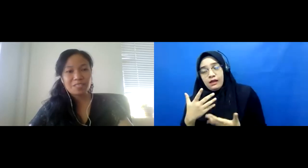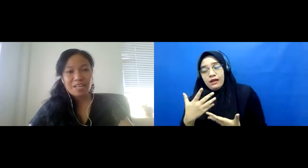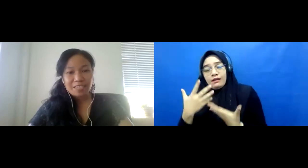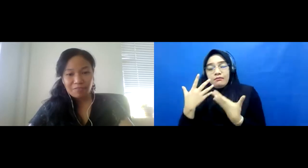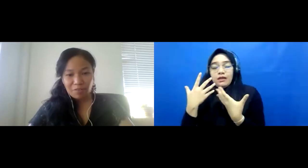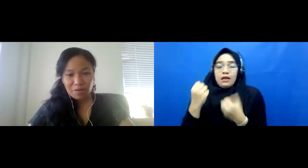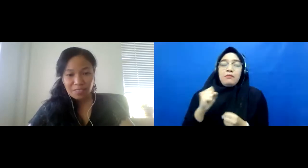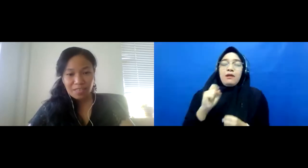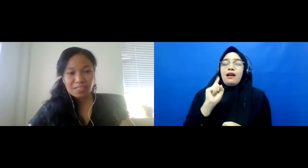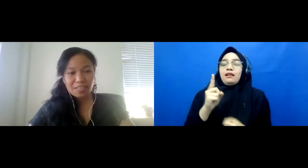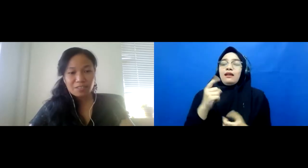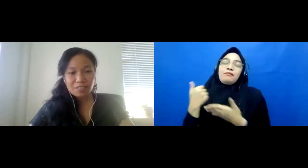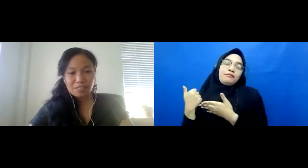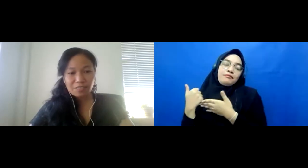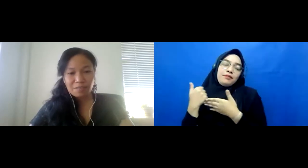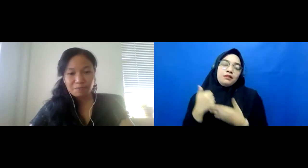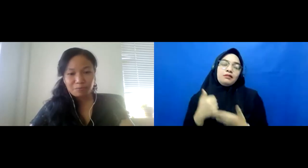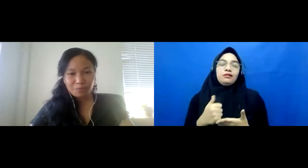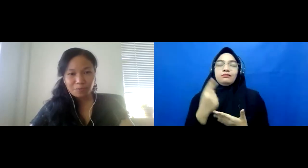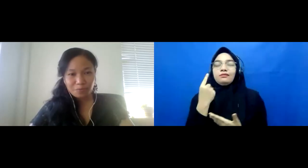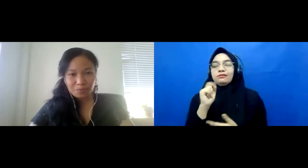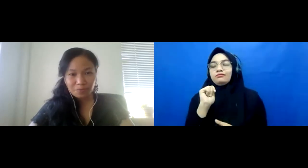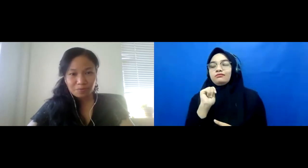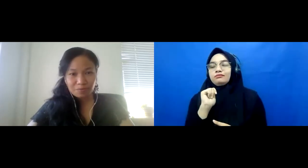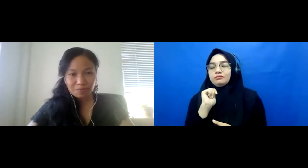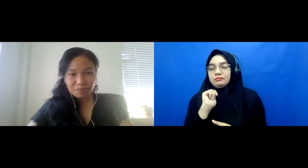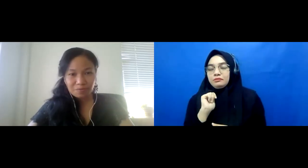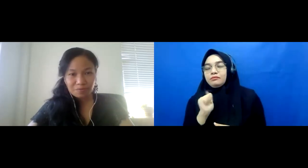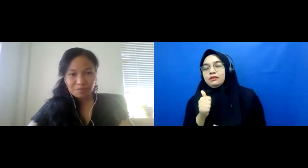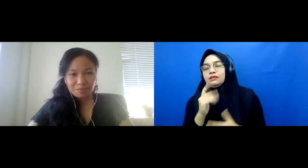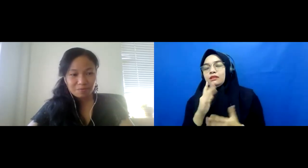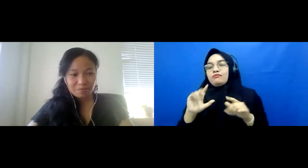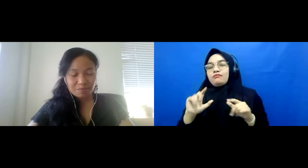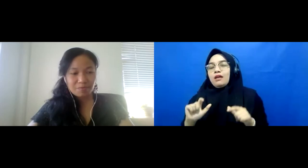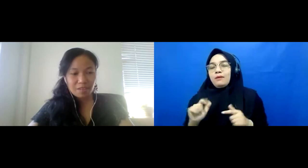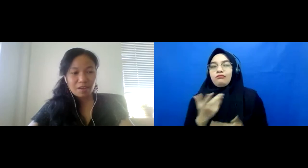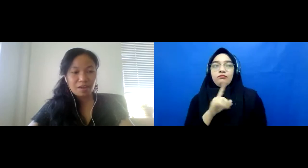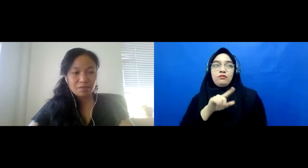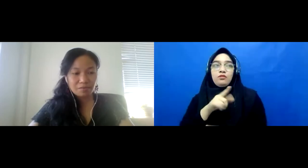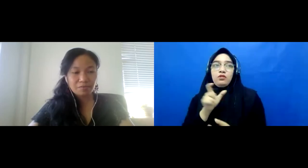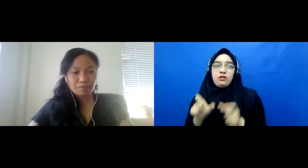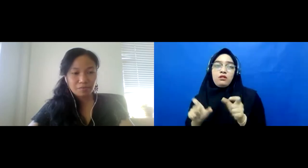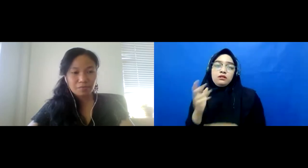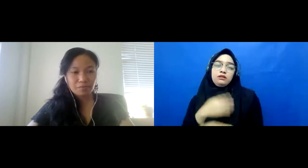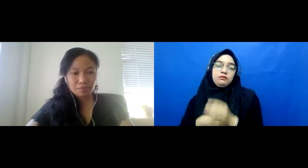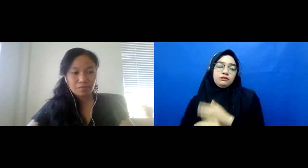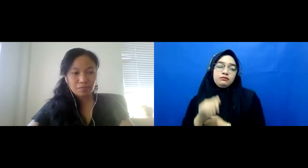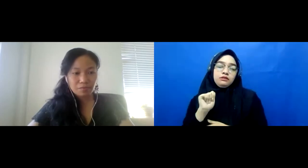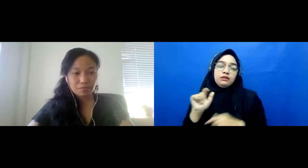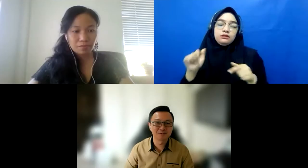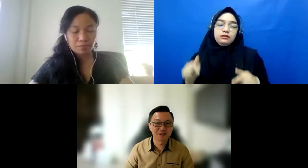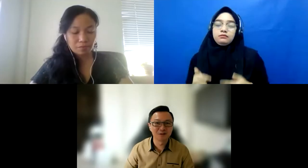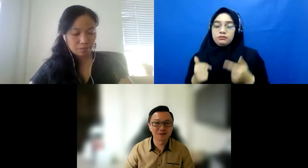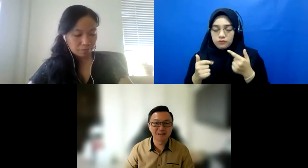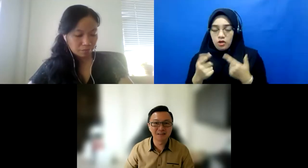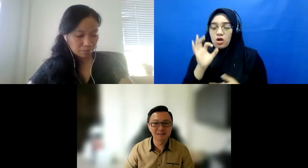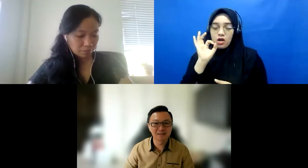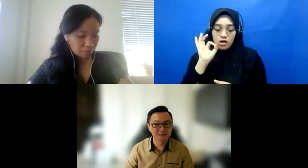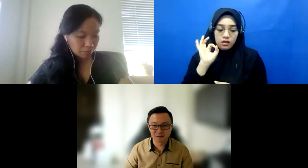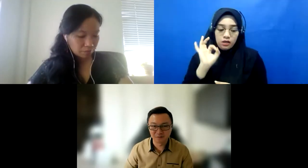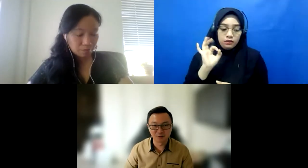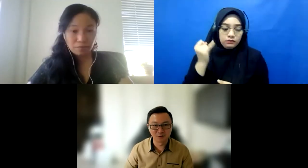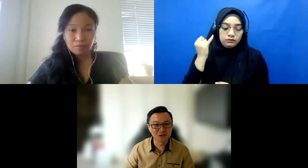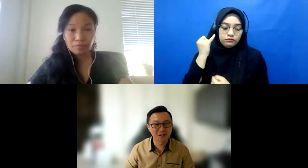happens. That from my side. Thank you, Jetty. Thank you so much, Sokni. And yeah. Max, you know, last but not